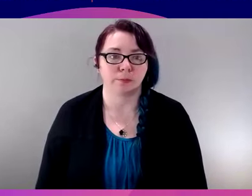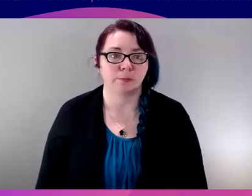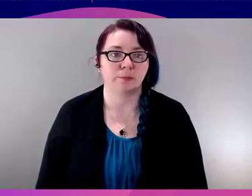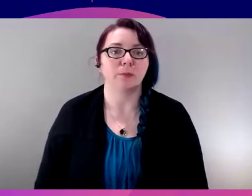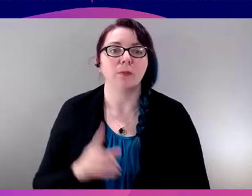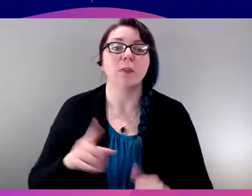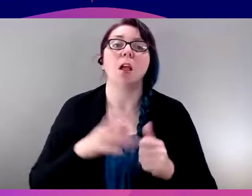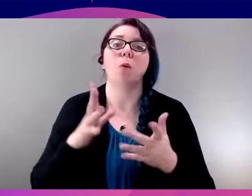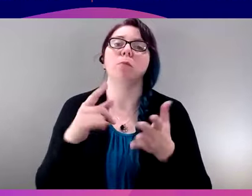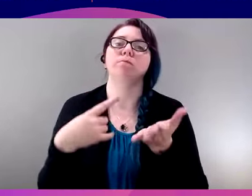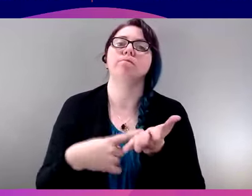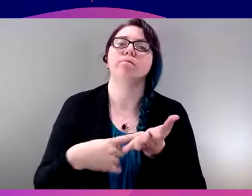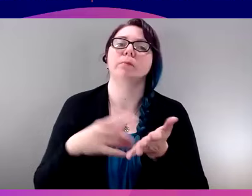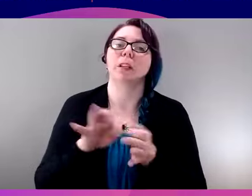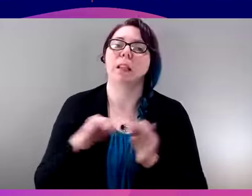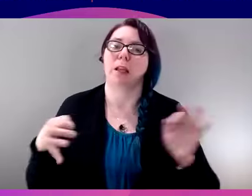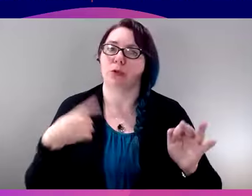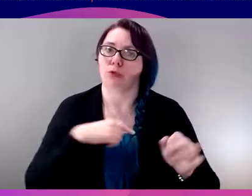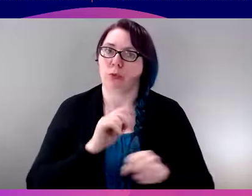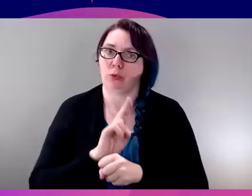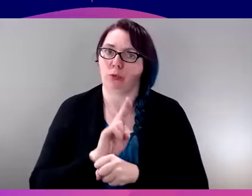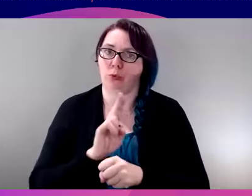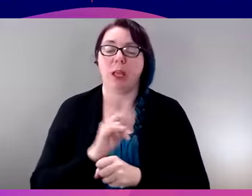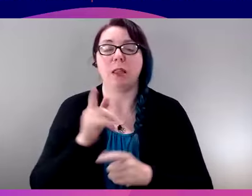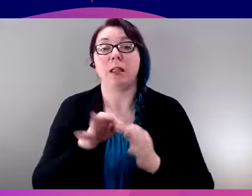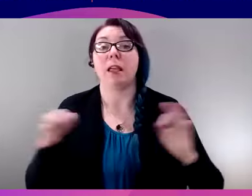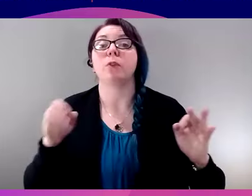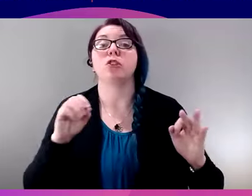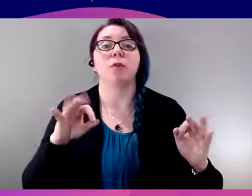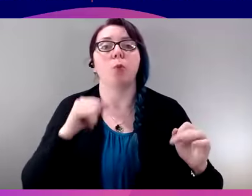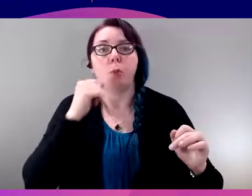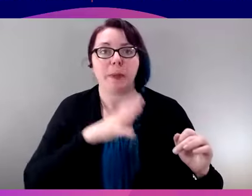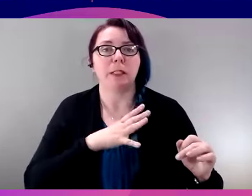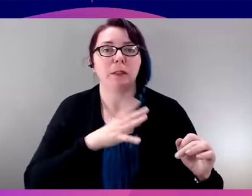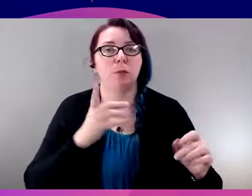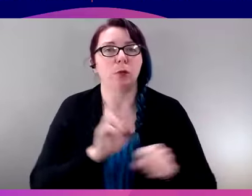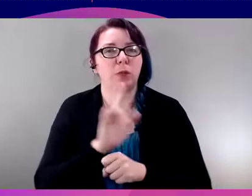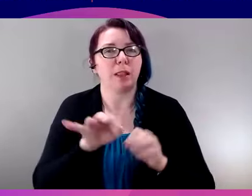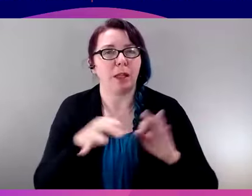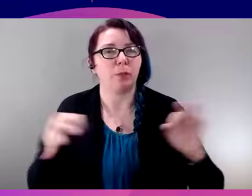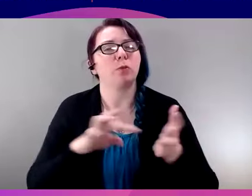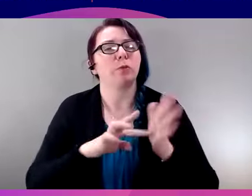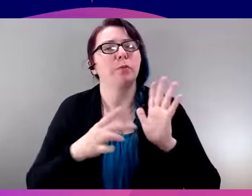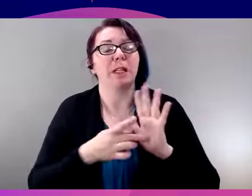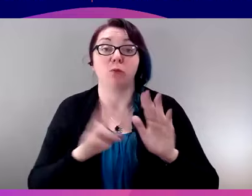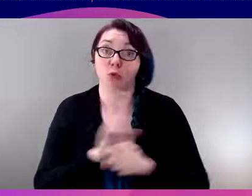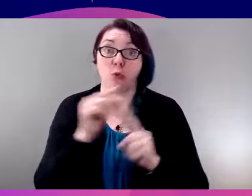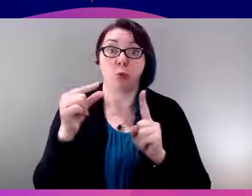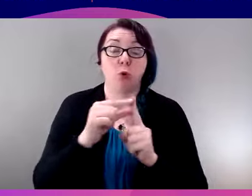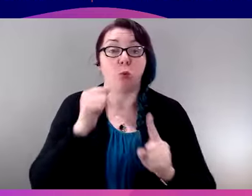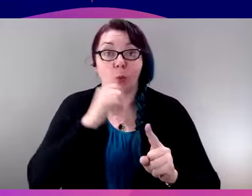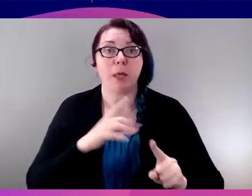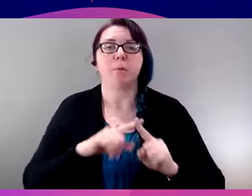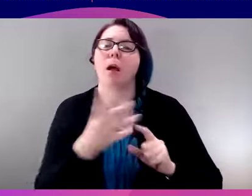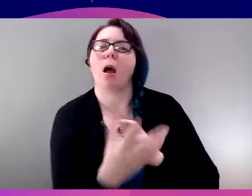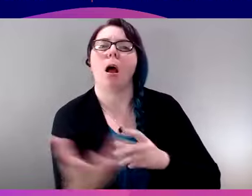was initially set out in our project, and we want to contextualize that this language is inclusive of anyone that identifies as